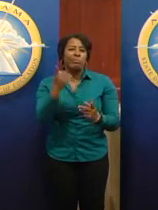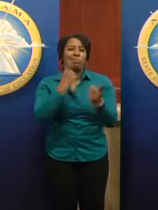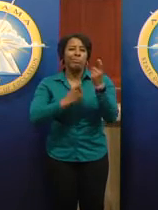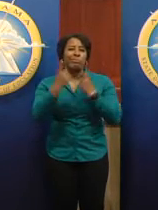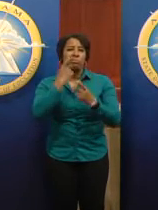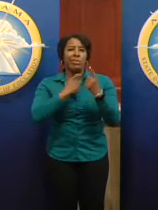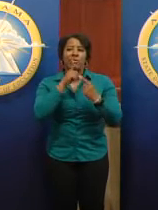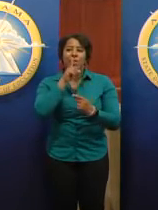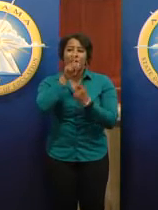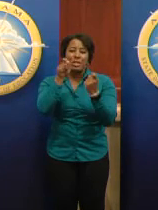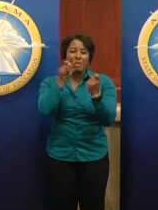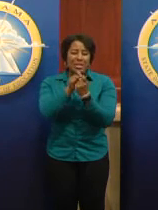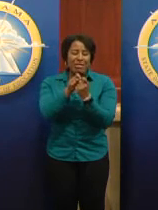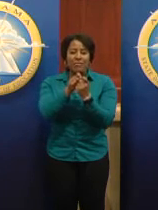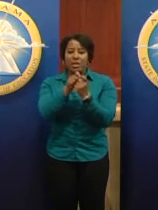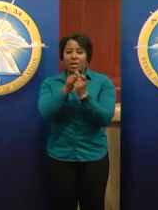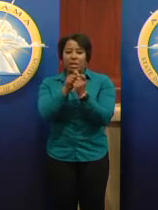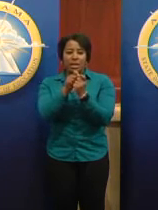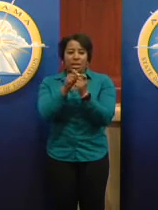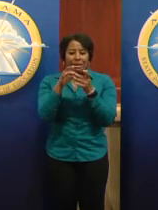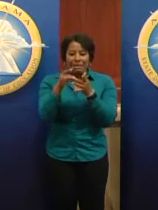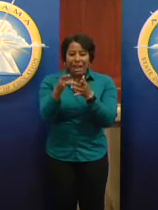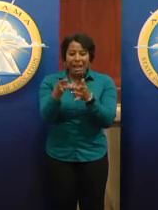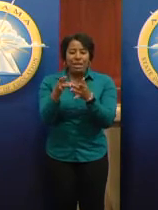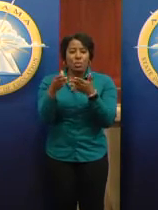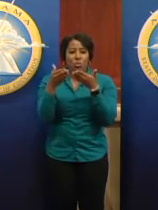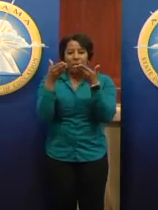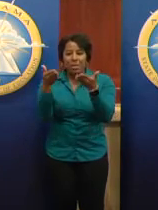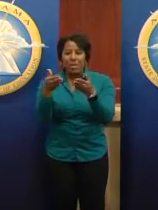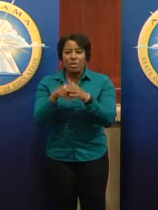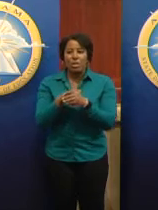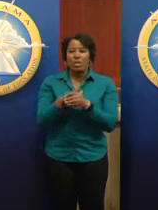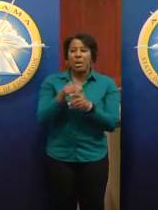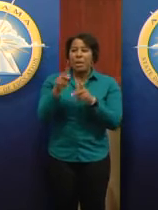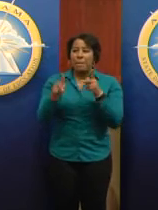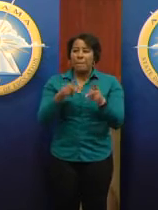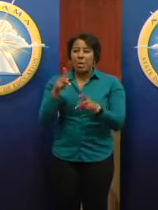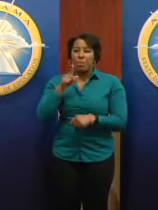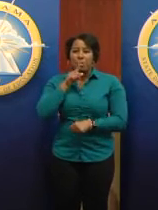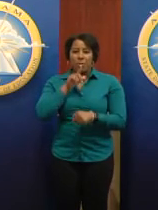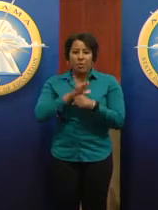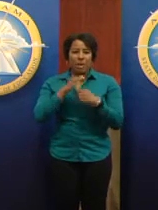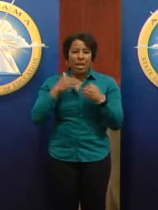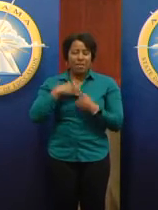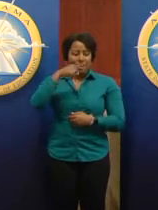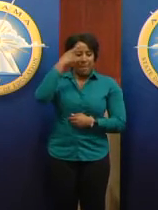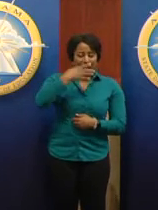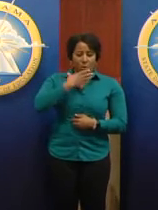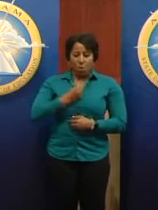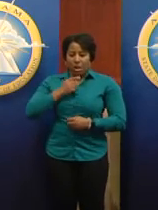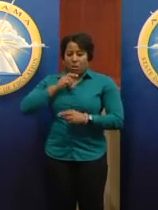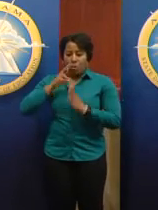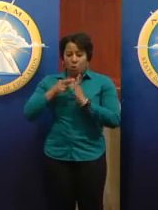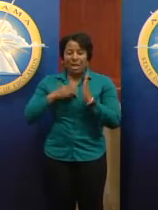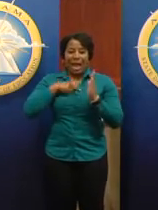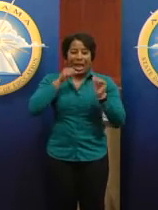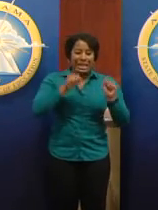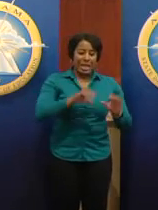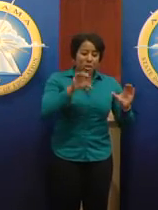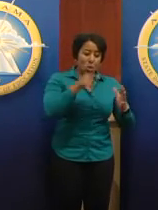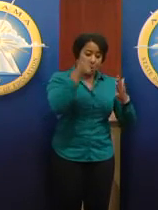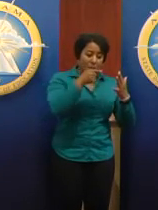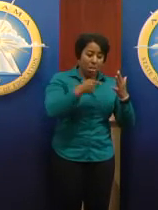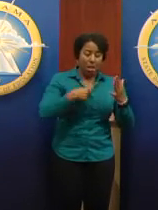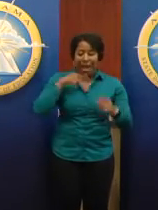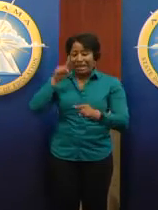really specific guidance because people take some comfort in having hard and fast black and white rules about when I can and can't do something. We